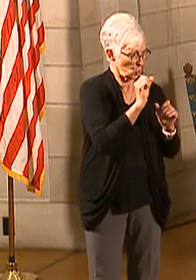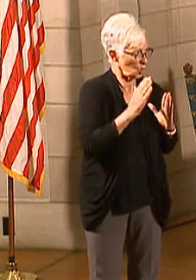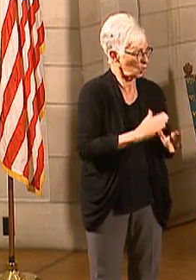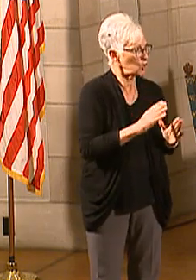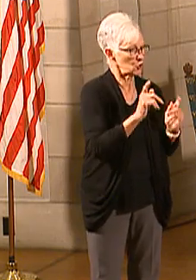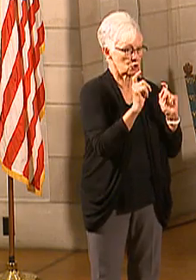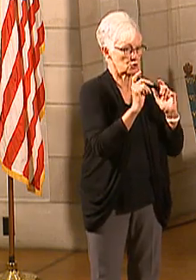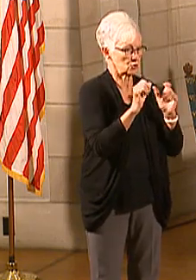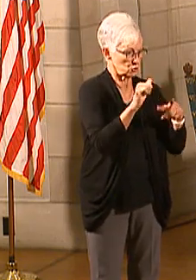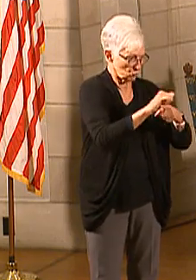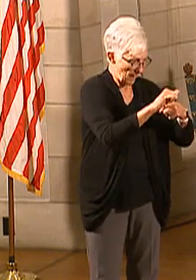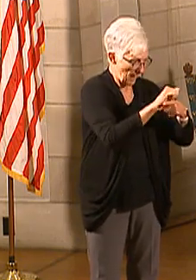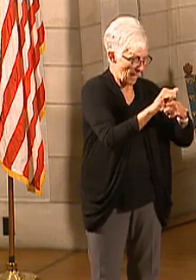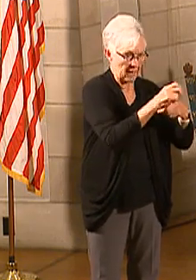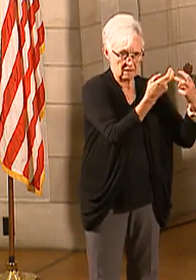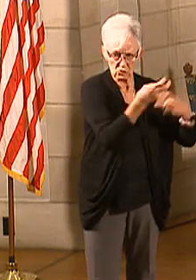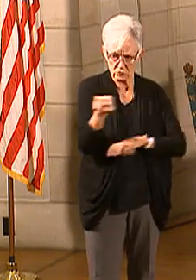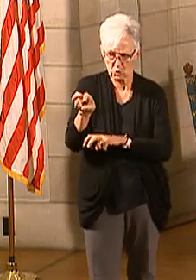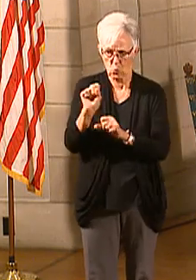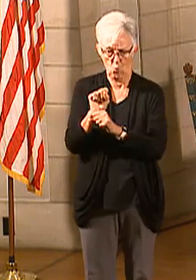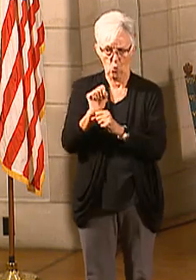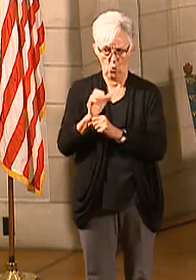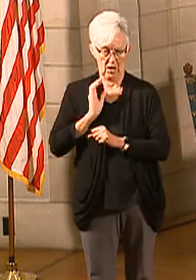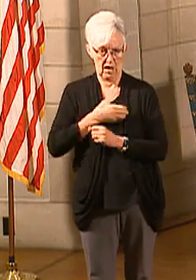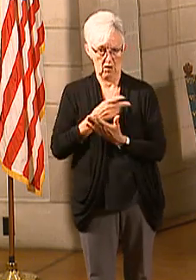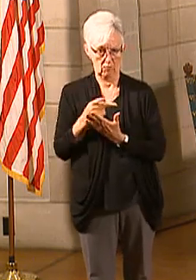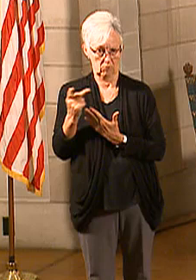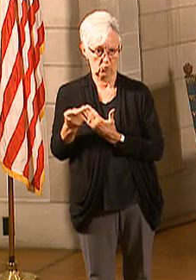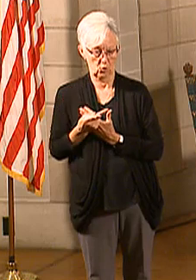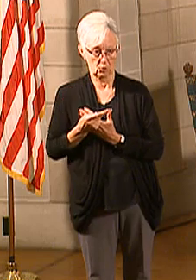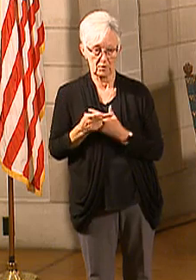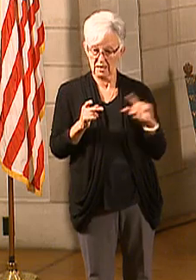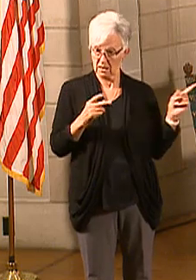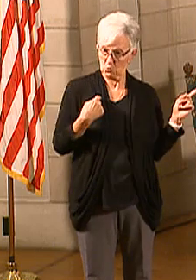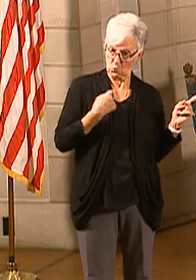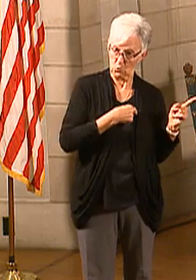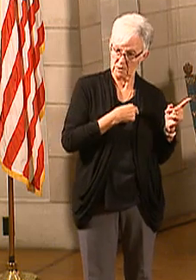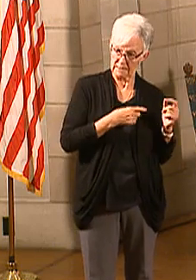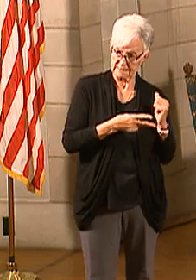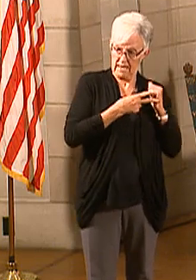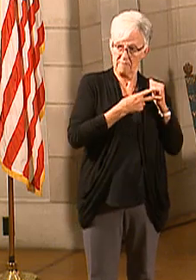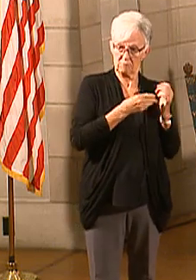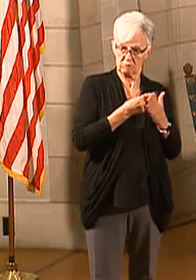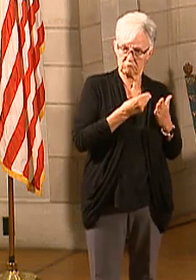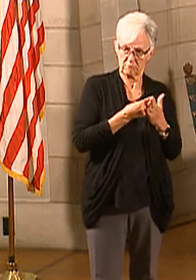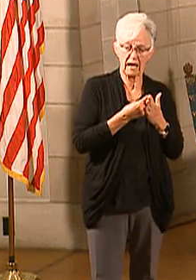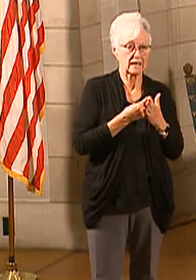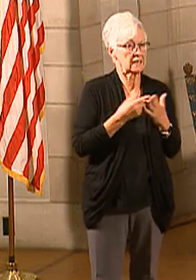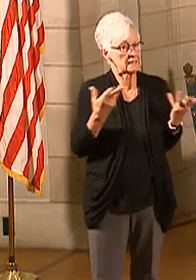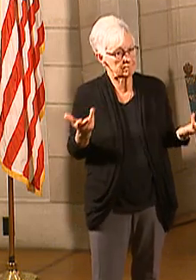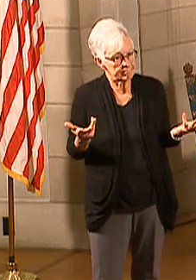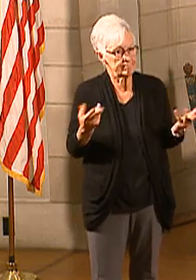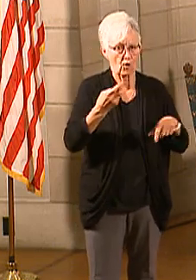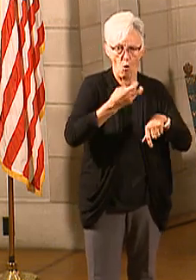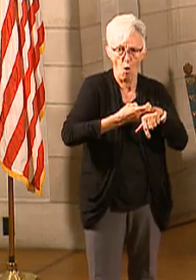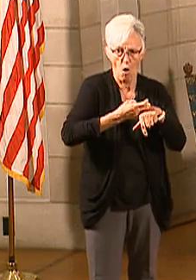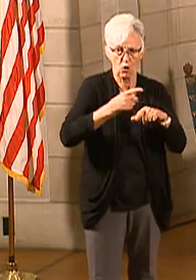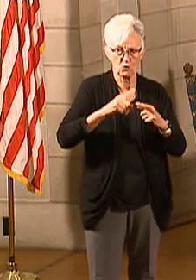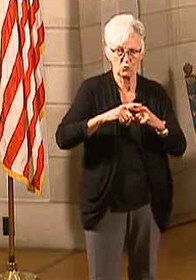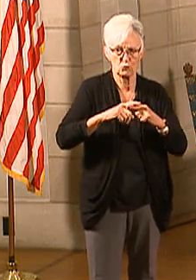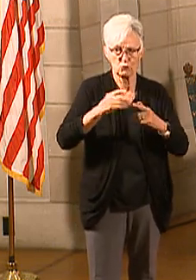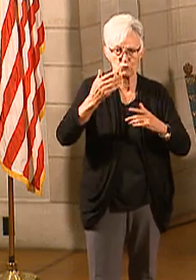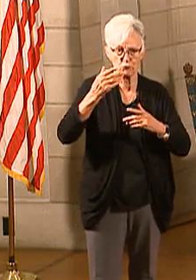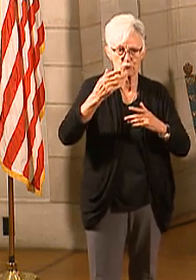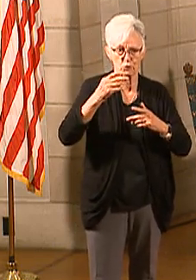think part of, if you're thinking about, do we save money, we just covered that we were bringing a lot more kids into the system, so it'd be hard to kind of separate all that